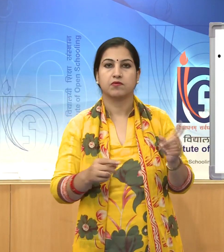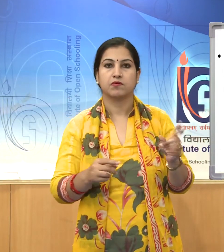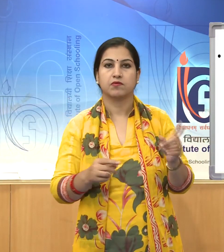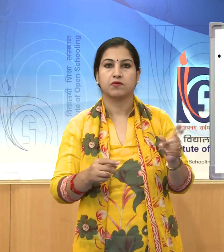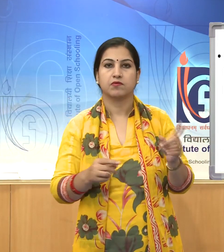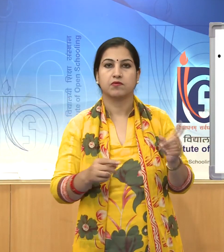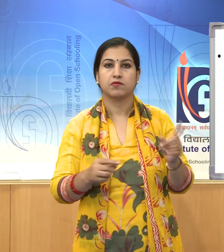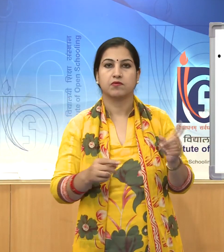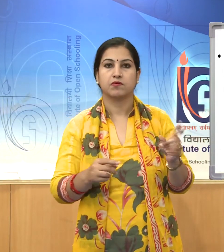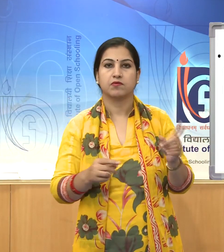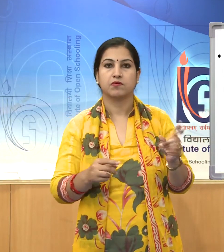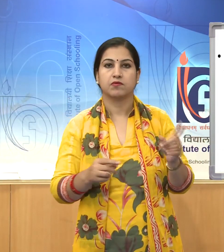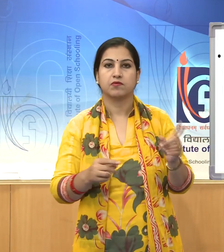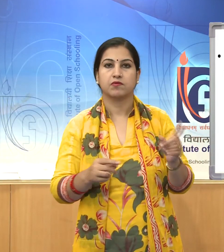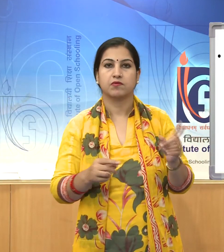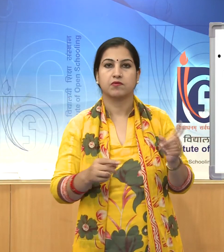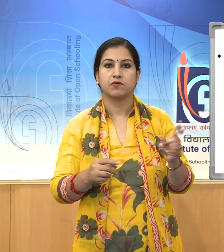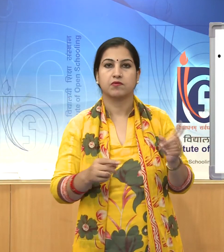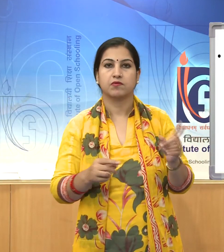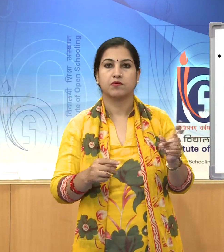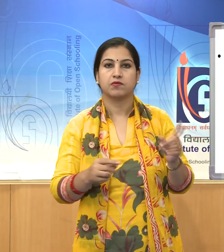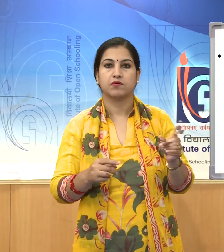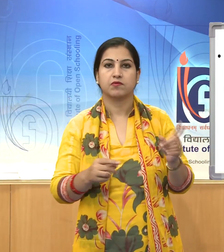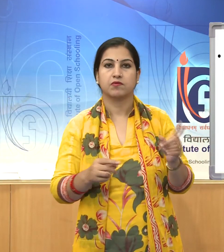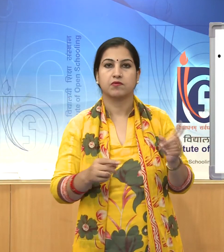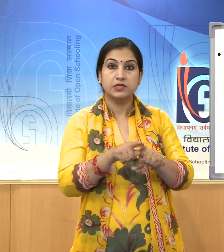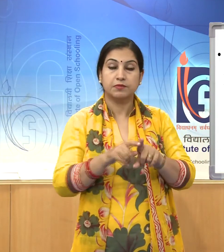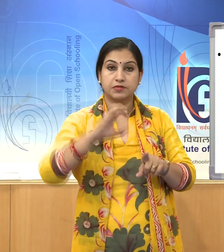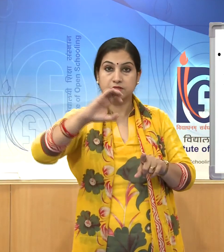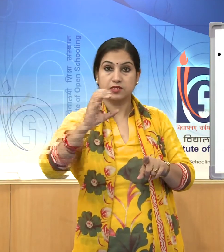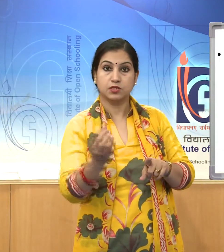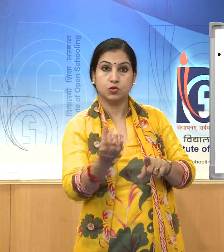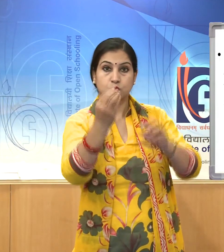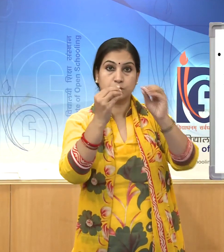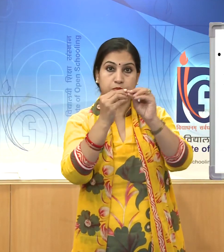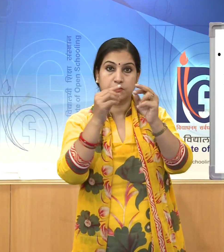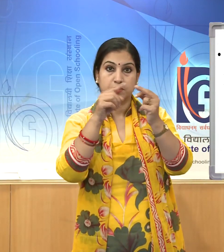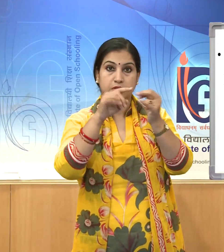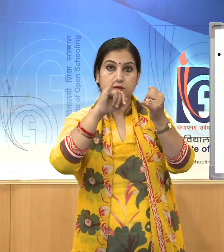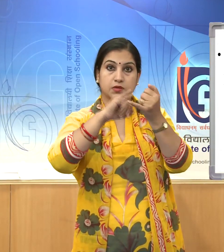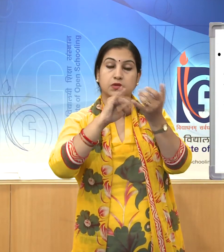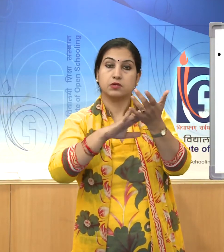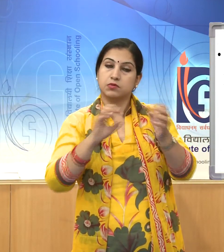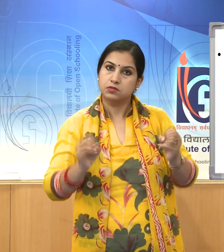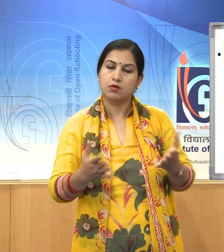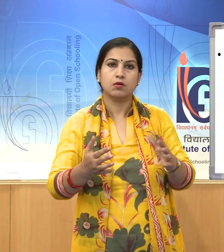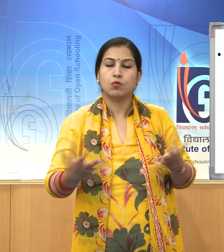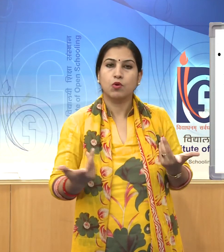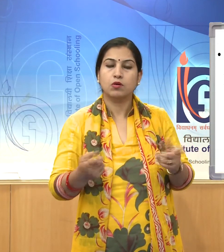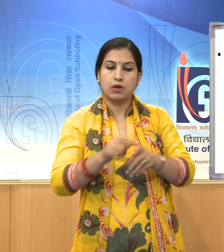the earlier periods. Cubism originated along the lines of